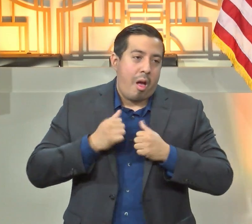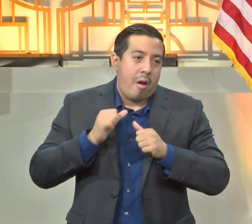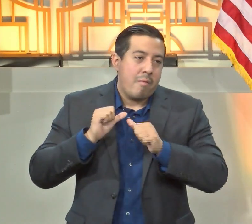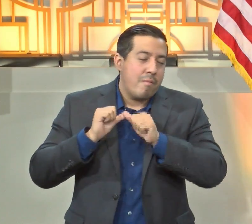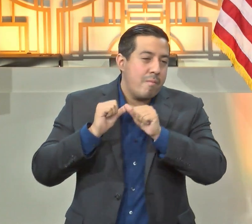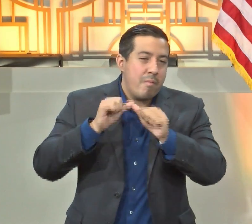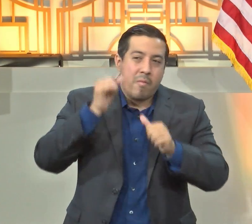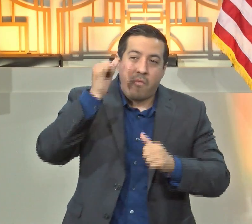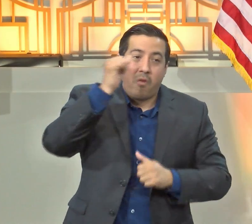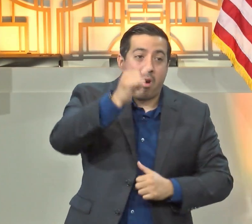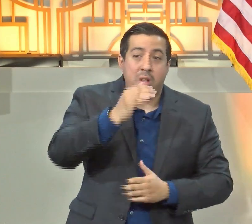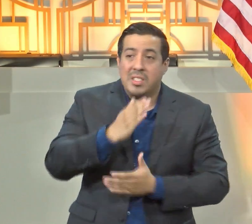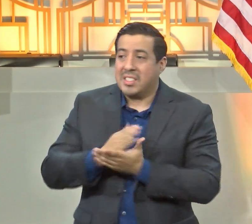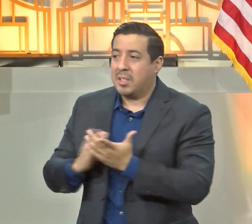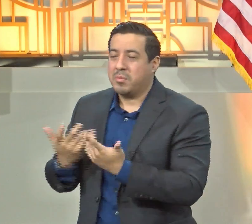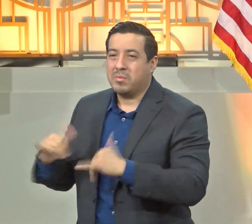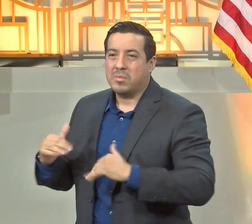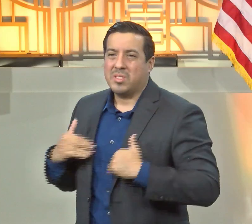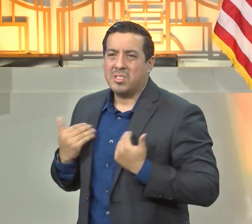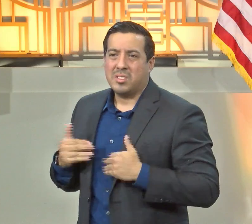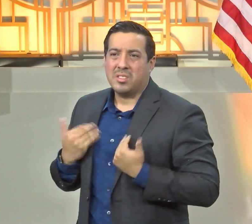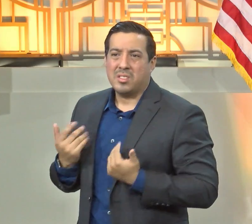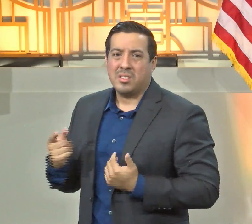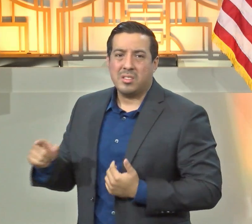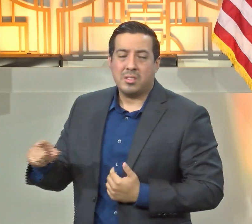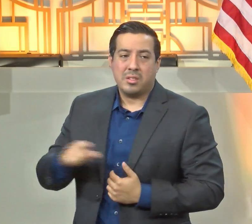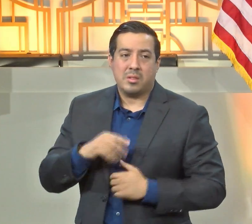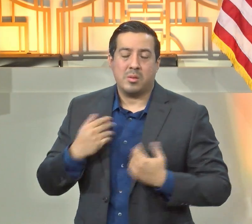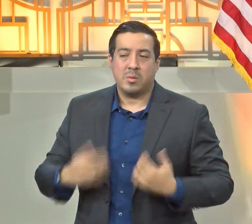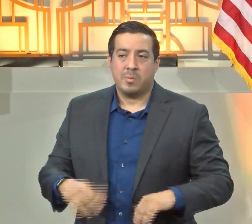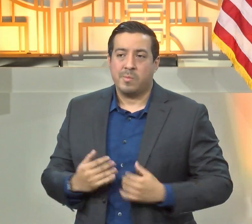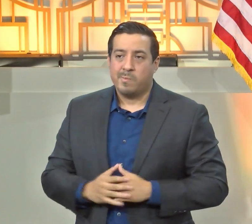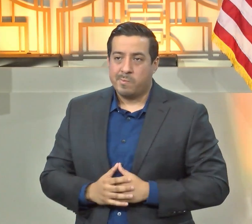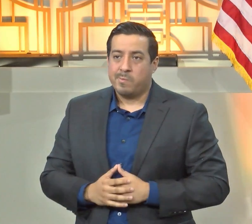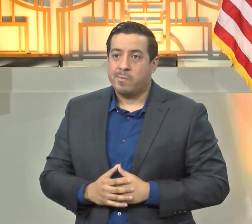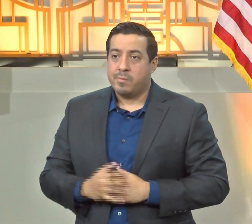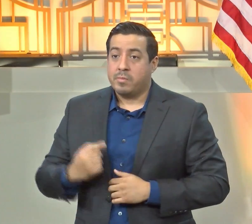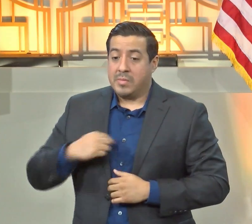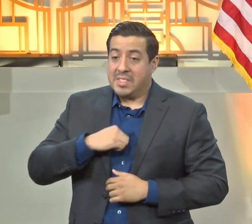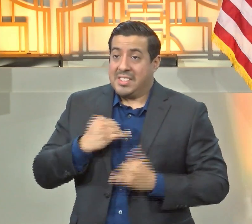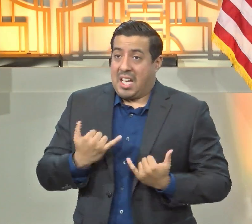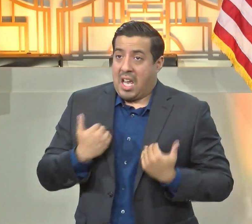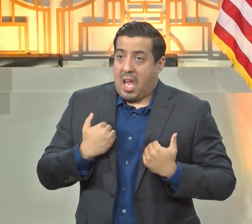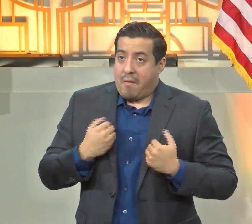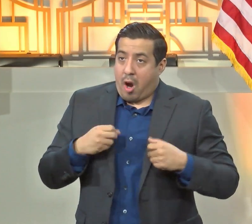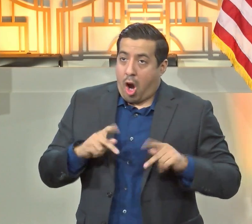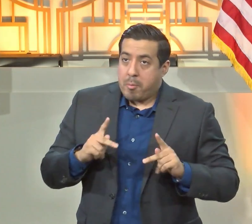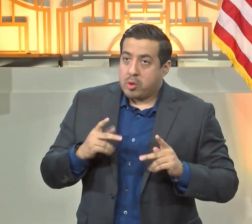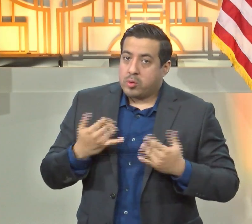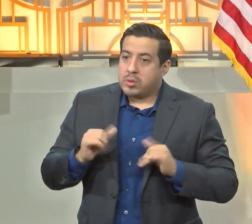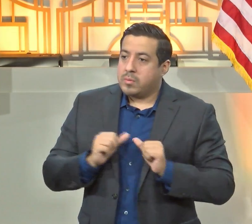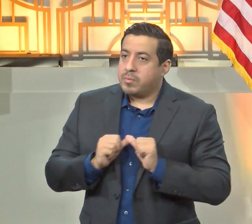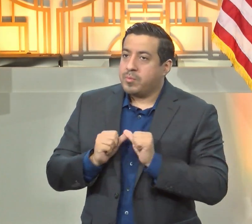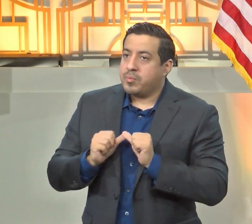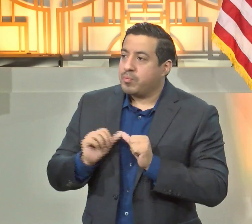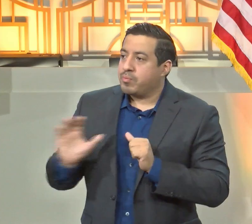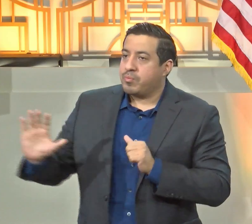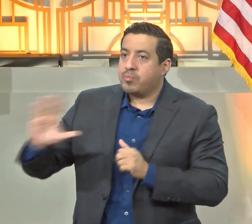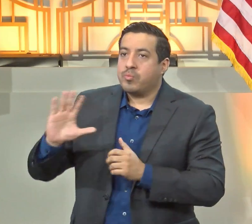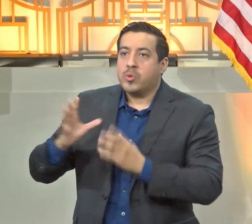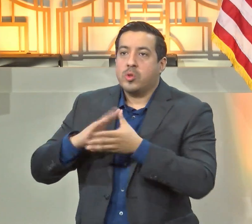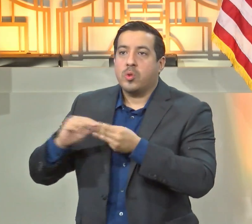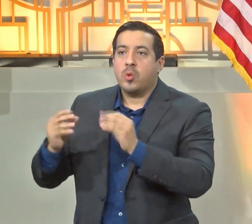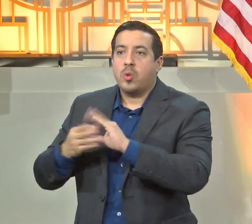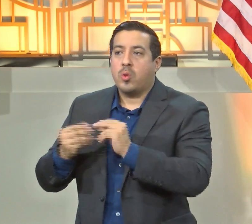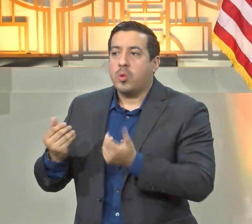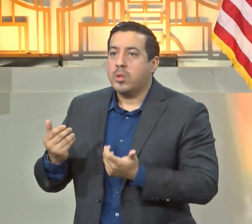them unfinished. But we have the opportunity to finish writing those stories, to build a legacy